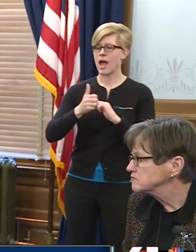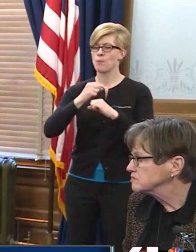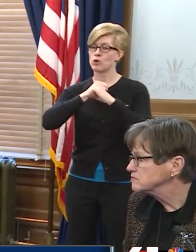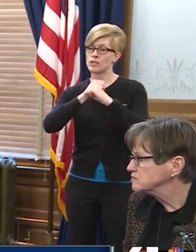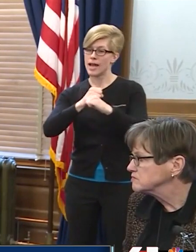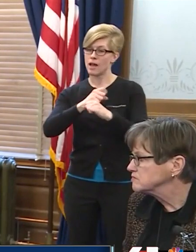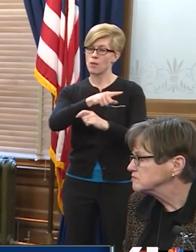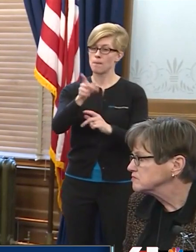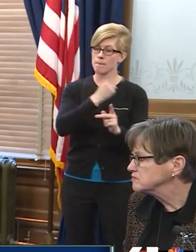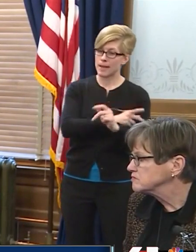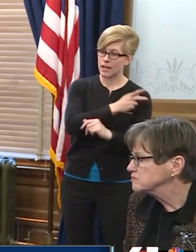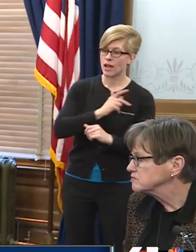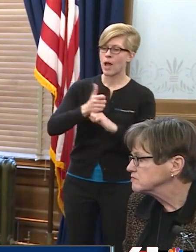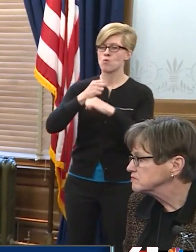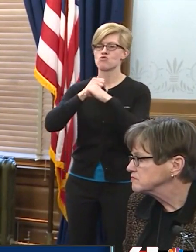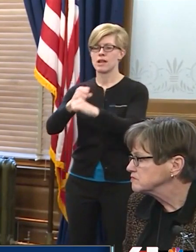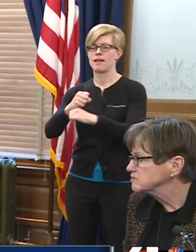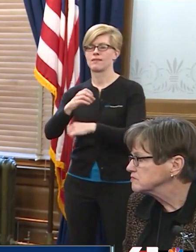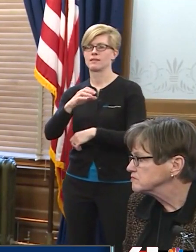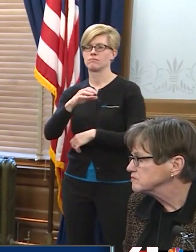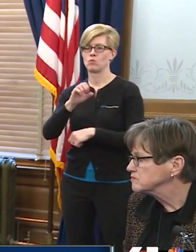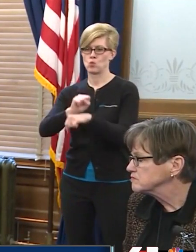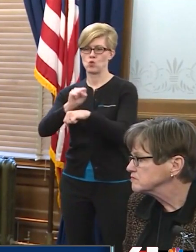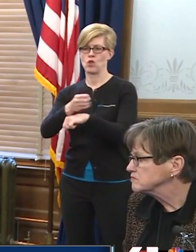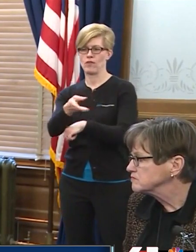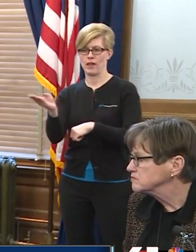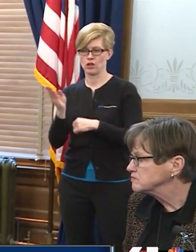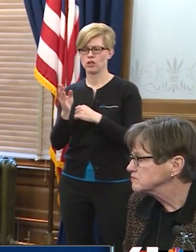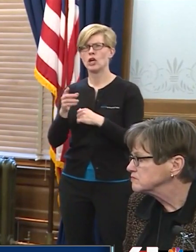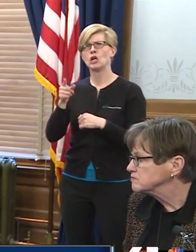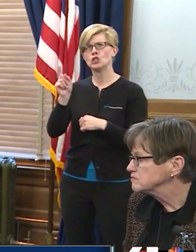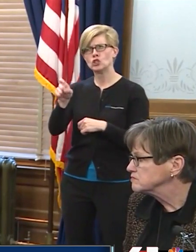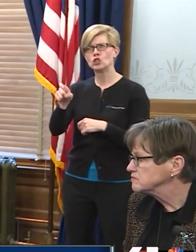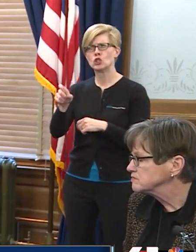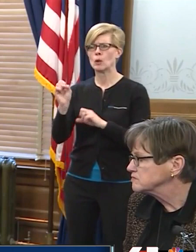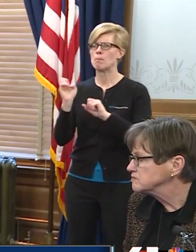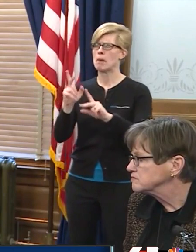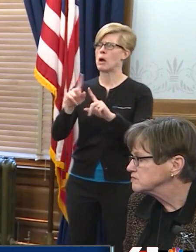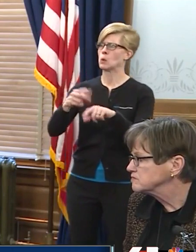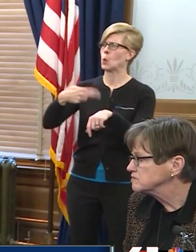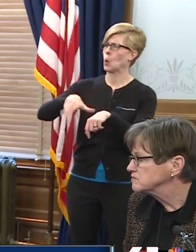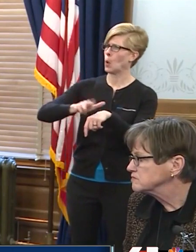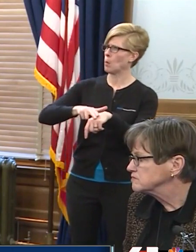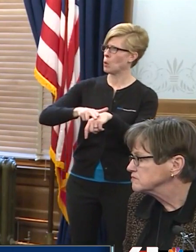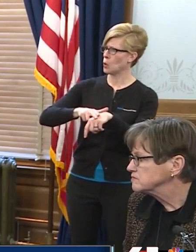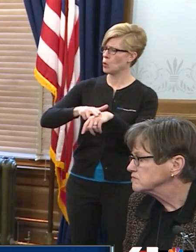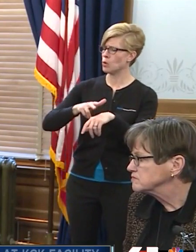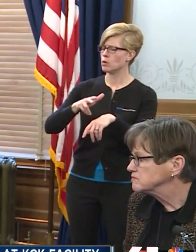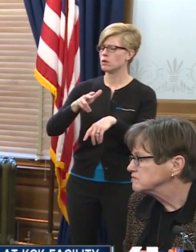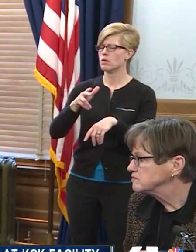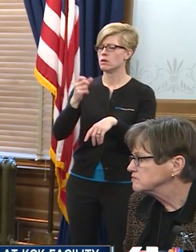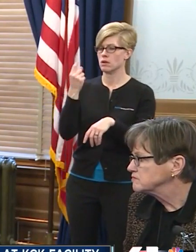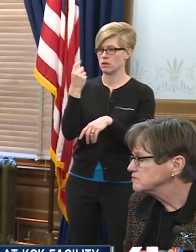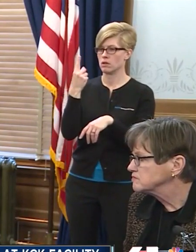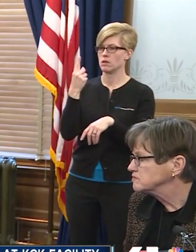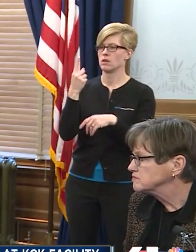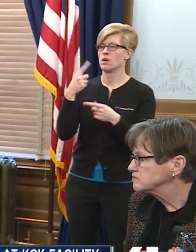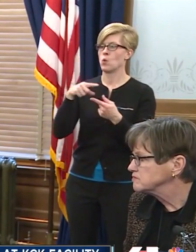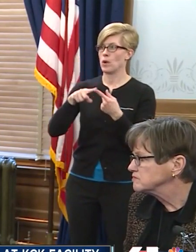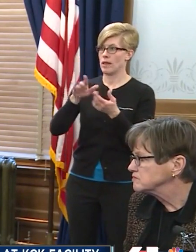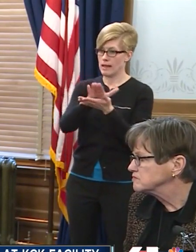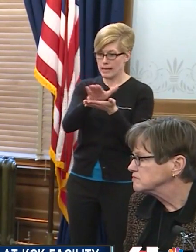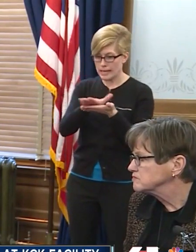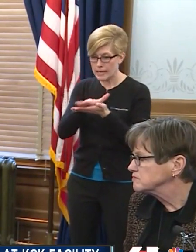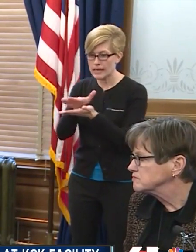staff safety. For that matter, they should be able to go back to a full and normal existence once the